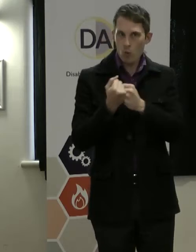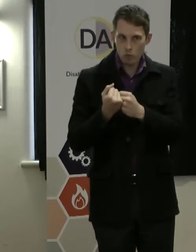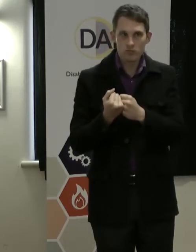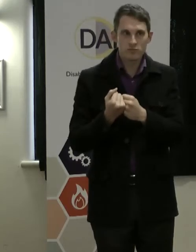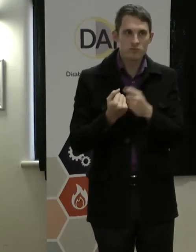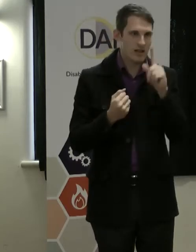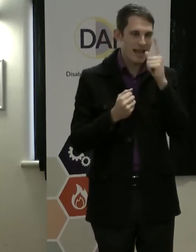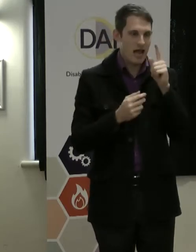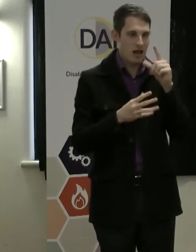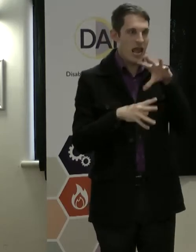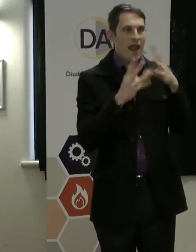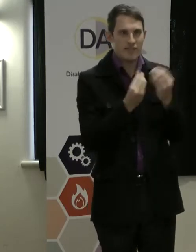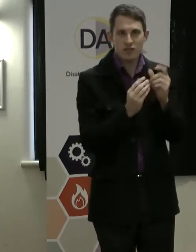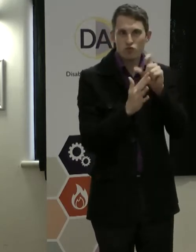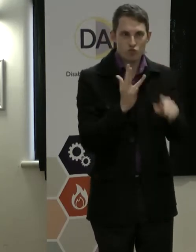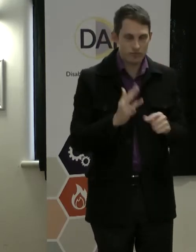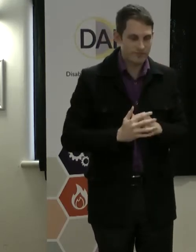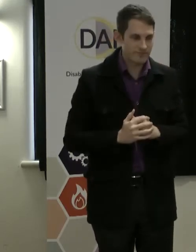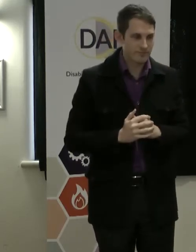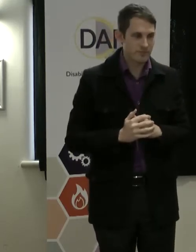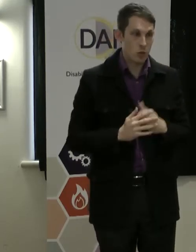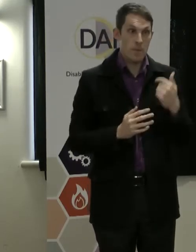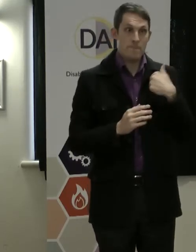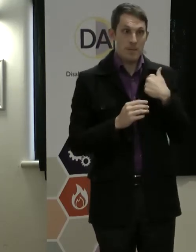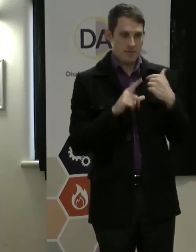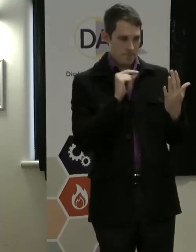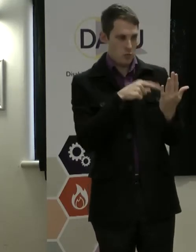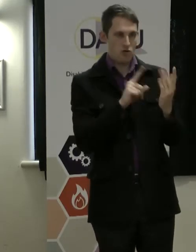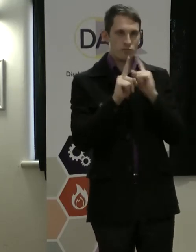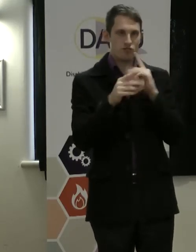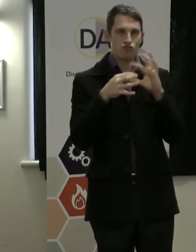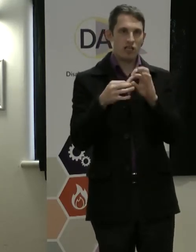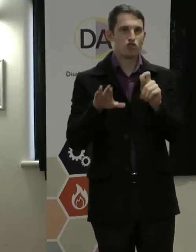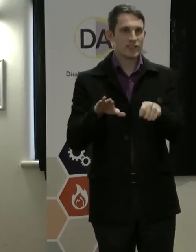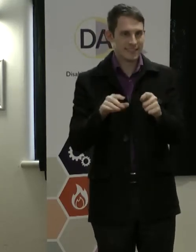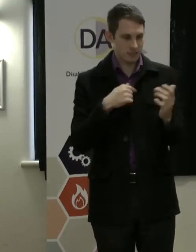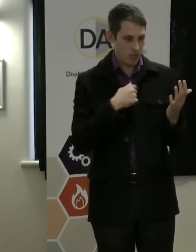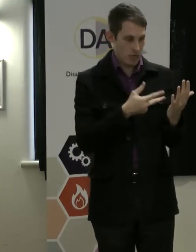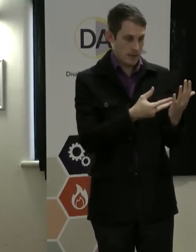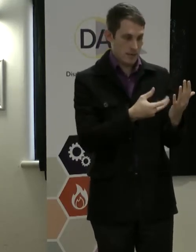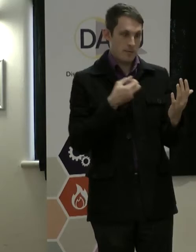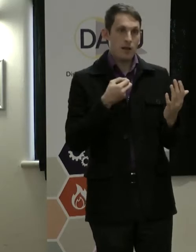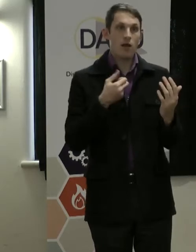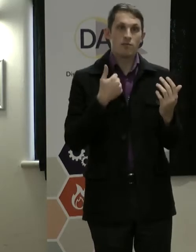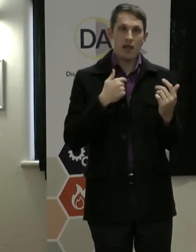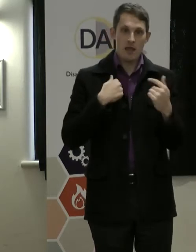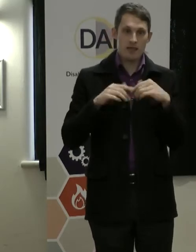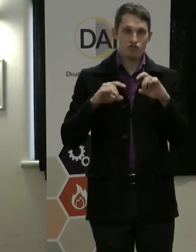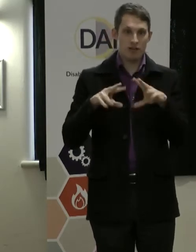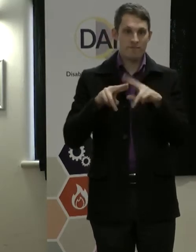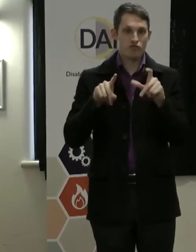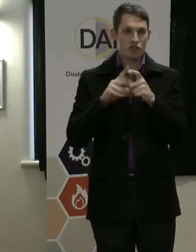So in me acting upon justice, what I'm doing is I am building within the Australian Federation of